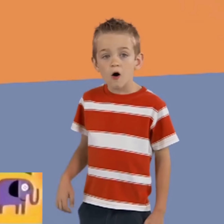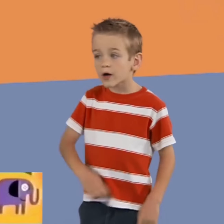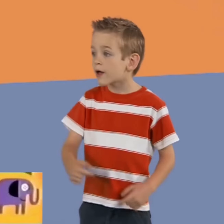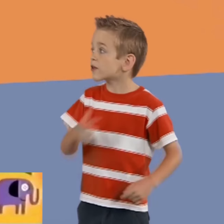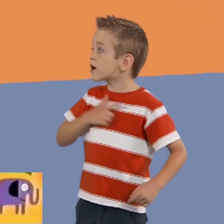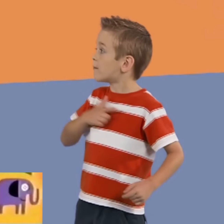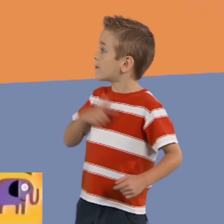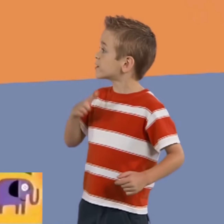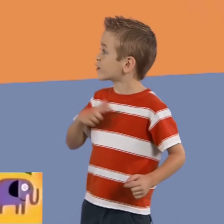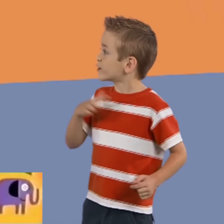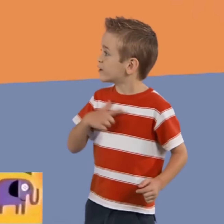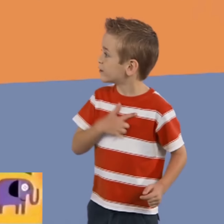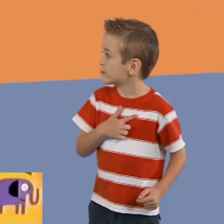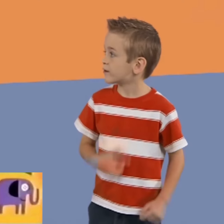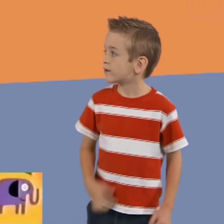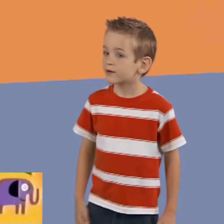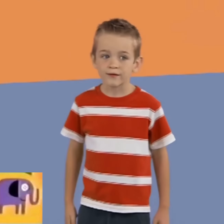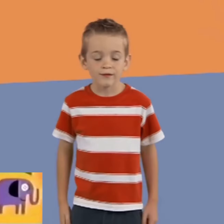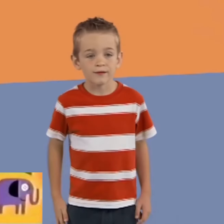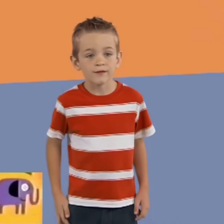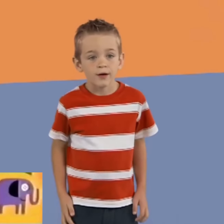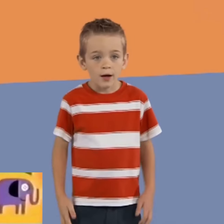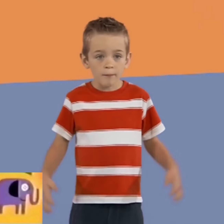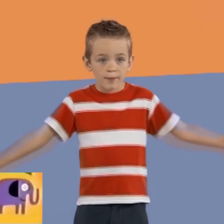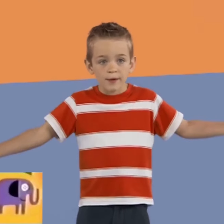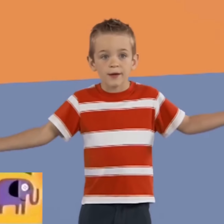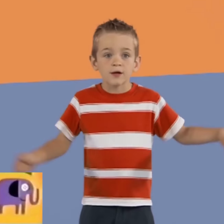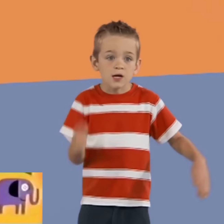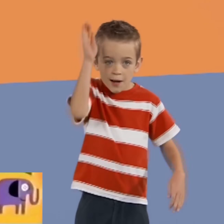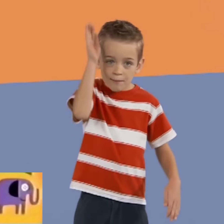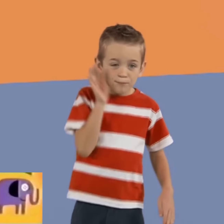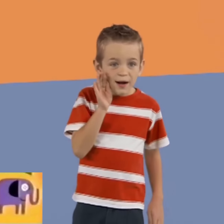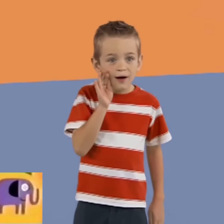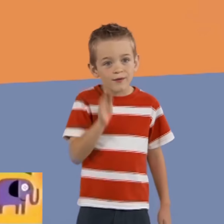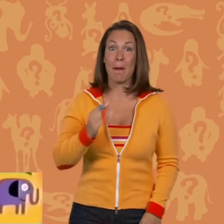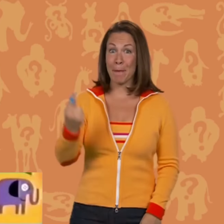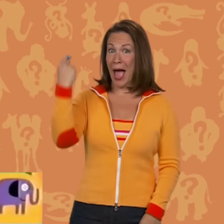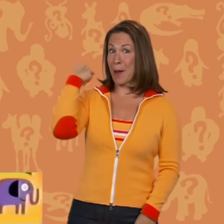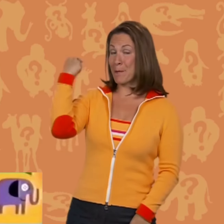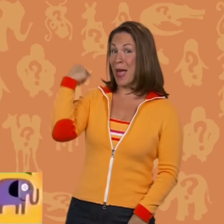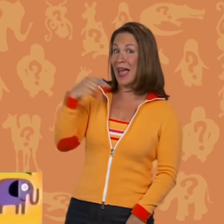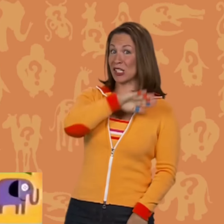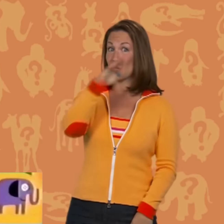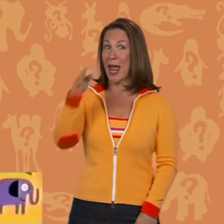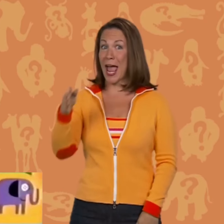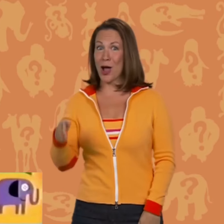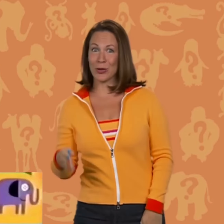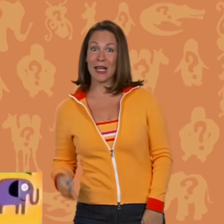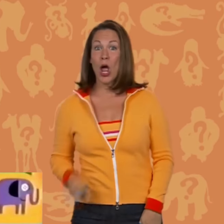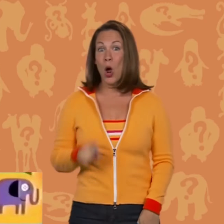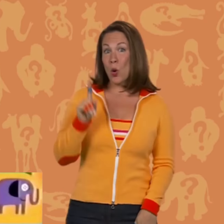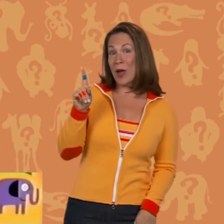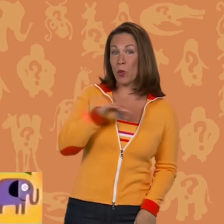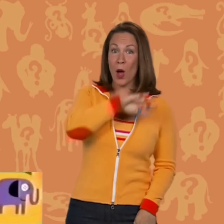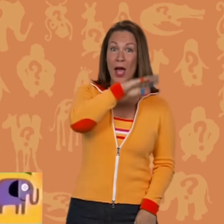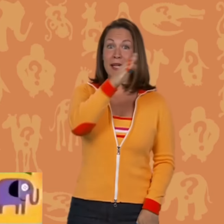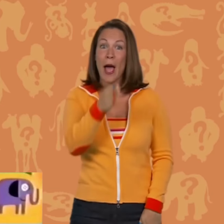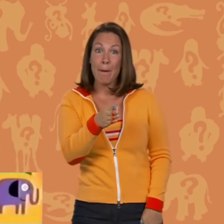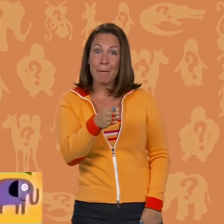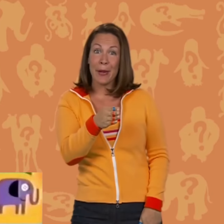Okay, my turn. I'm big, I'm brown, my back is round. With one hump,